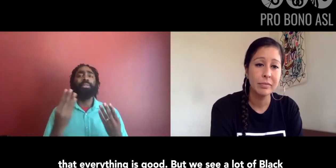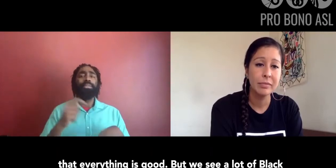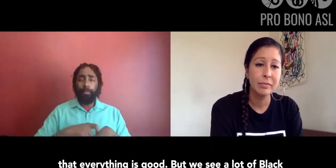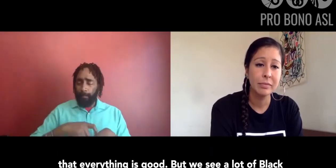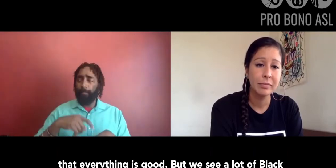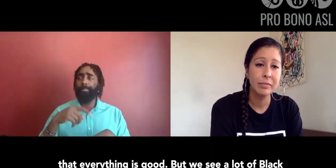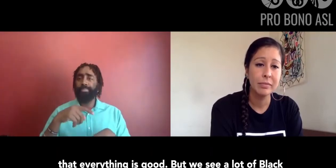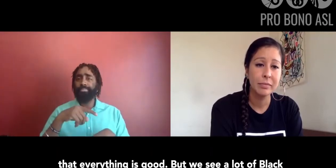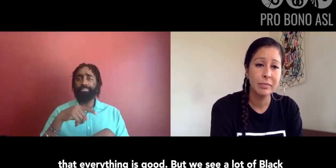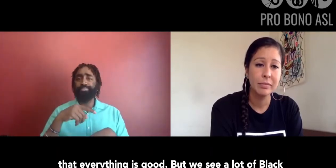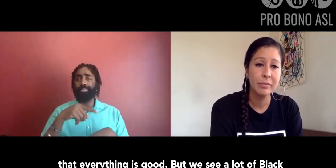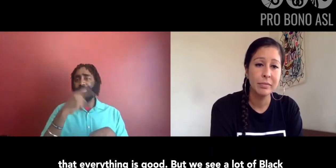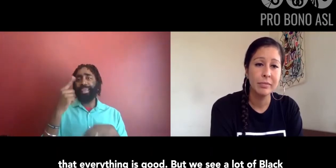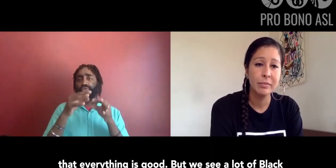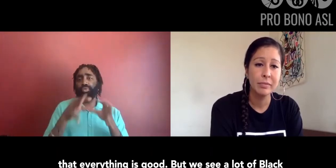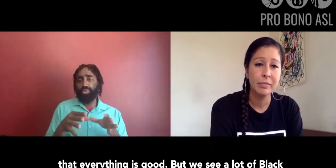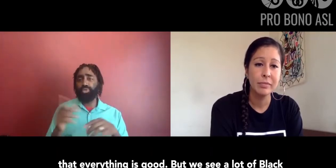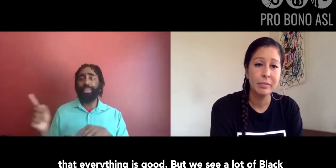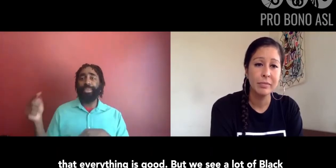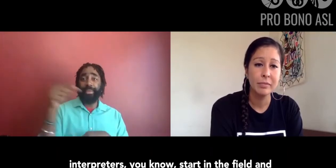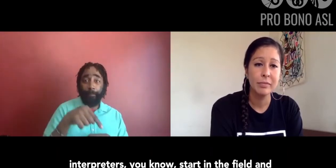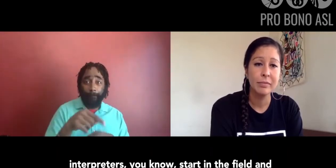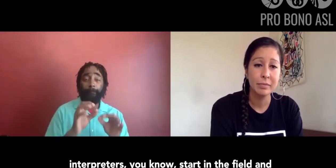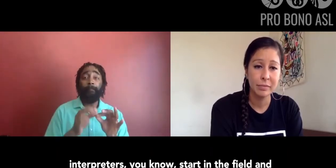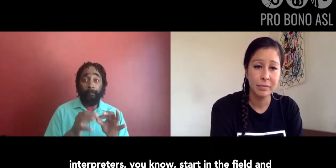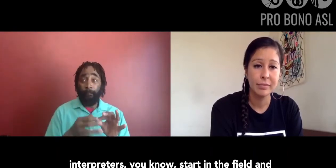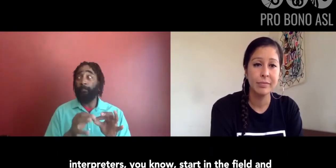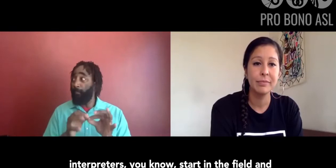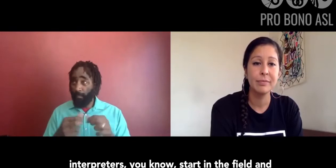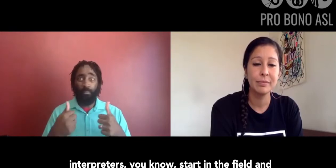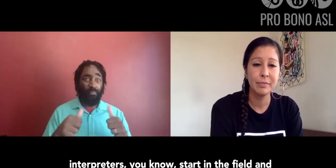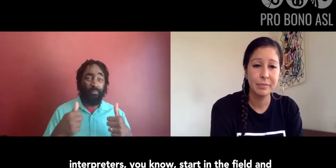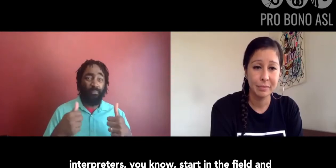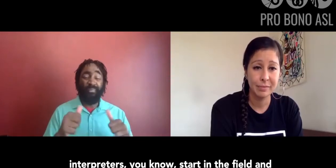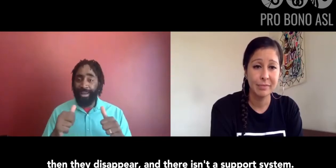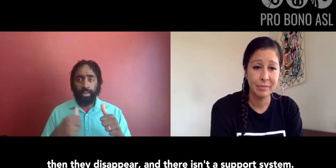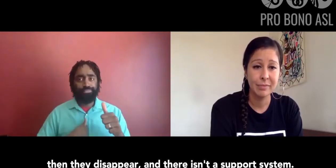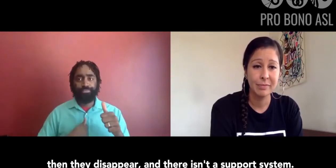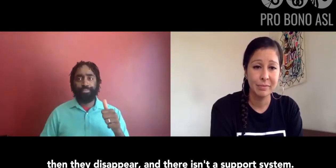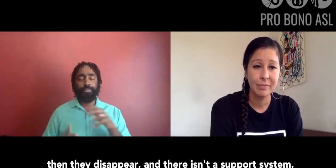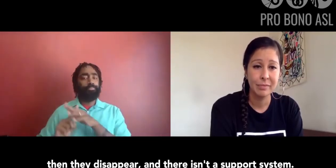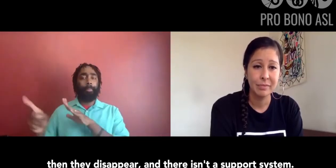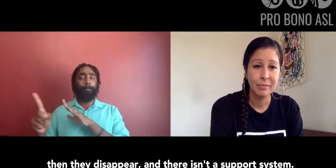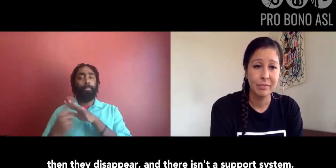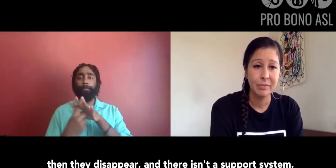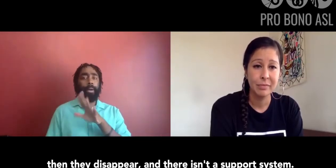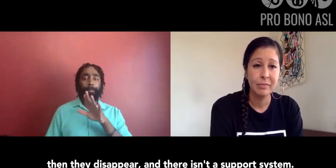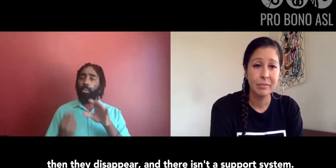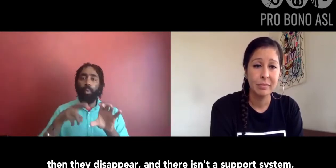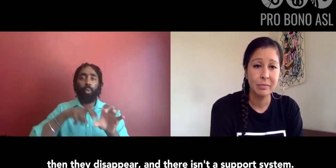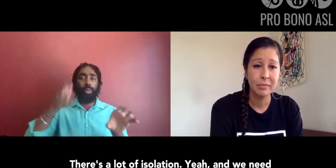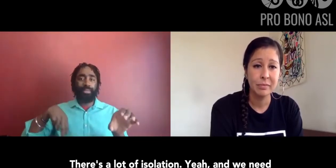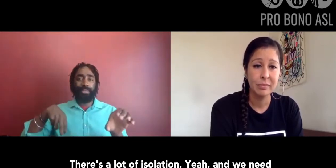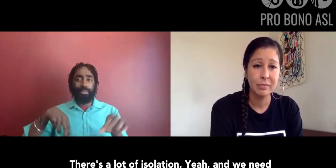sure that everything's good. But we see a lot of Black interpreters, start the field and then they disappear. And there isn't a